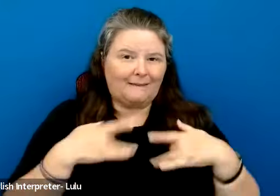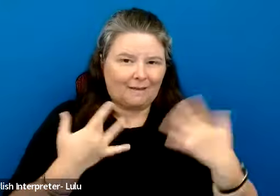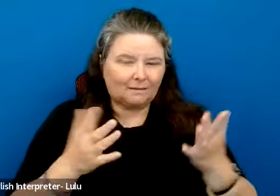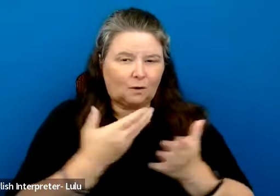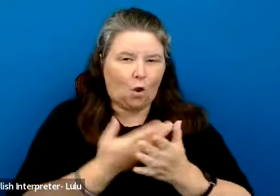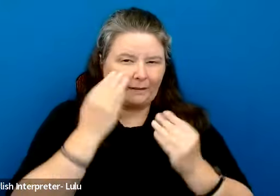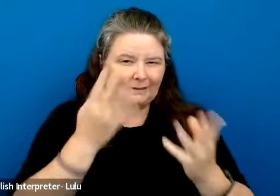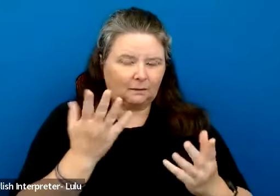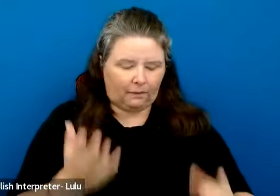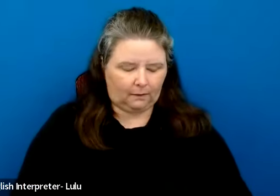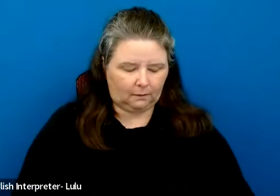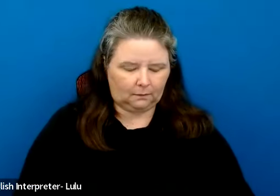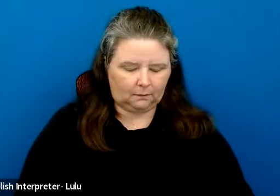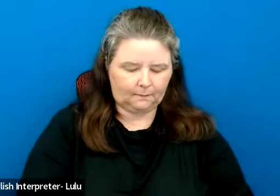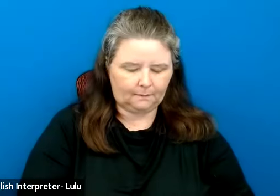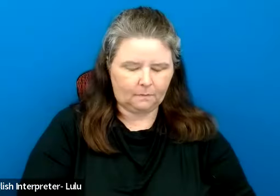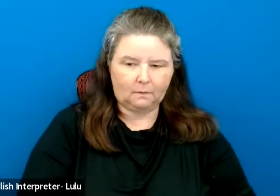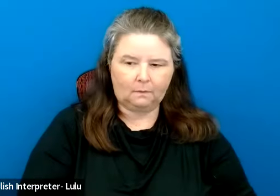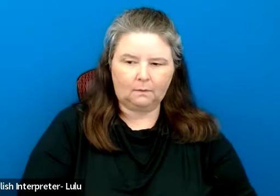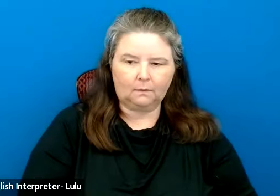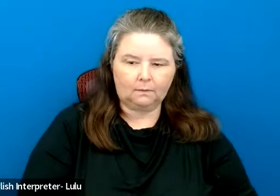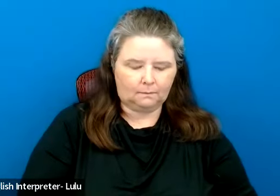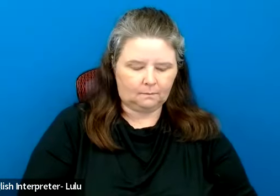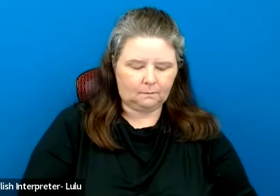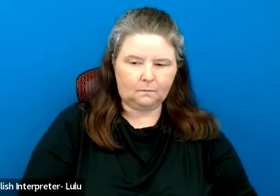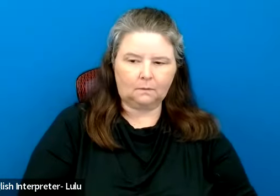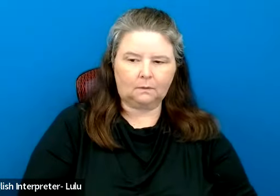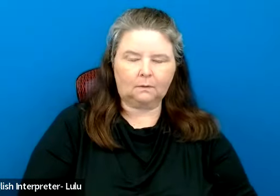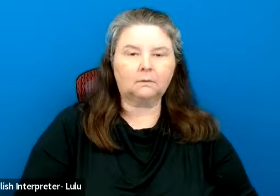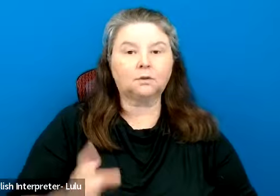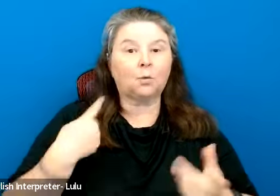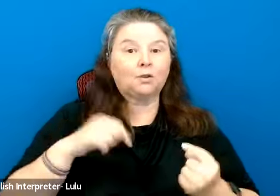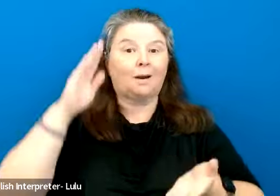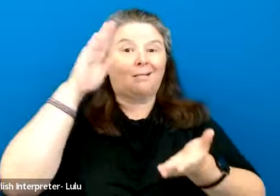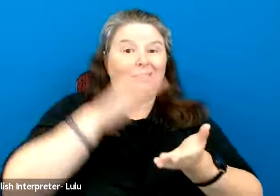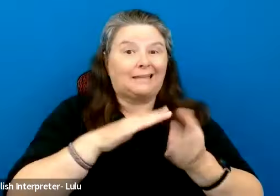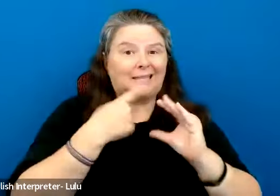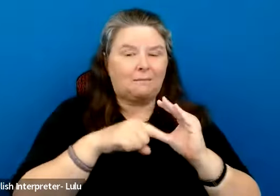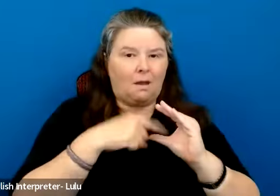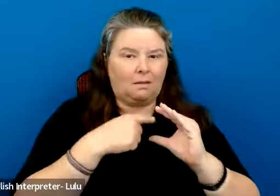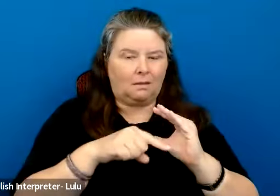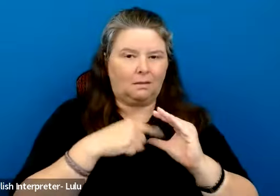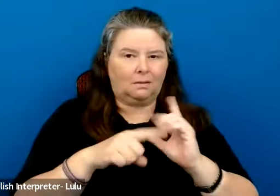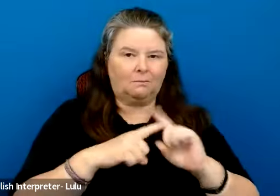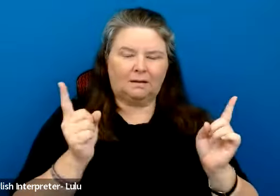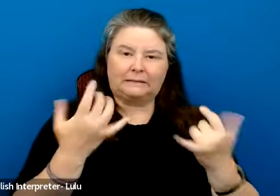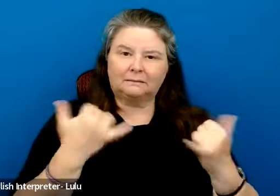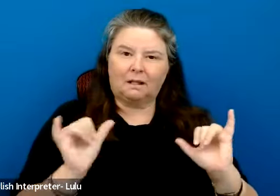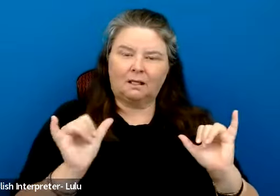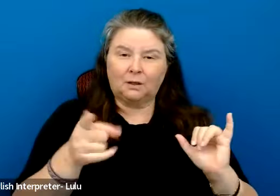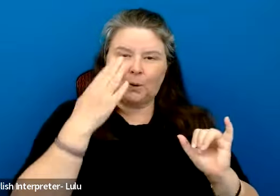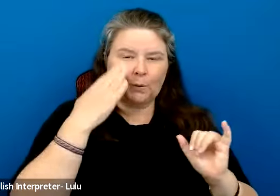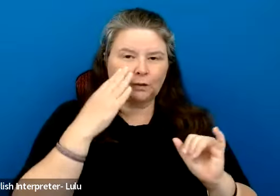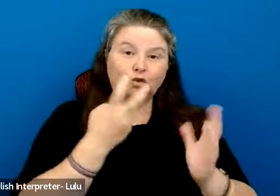details there. Yeah, and then so we're just trying to reduce the amount of emails, and but it's still, you know,